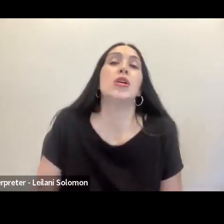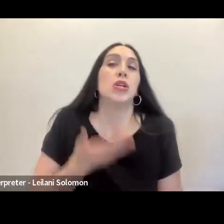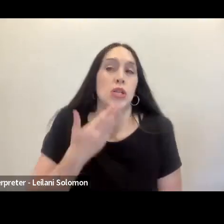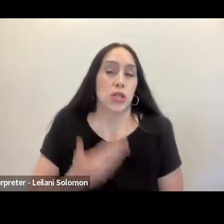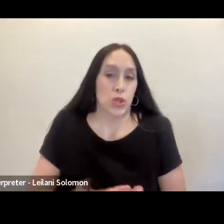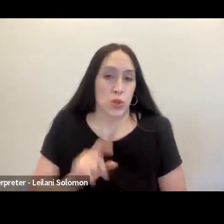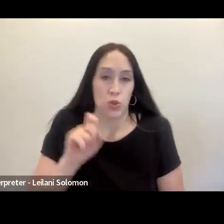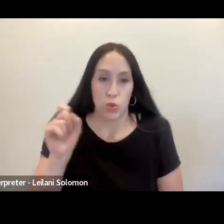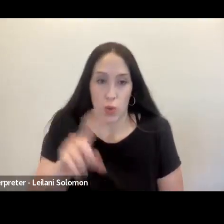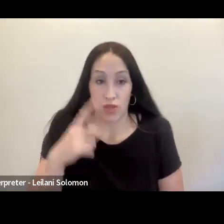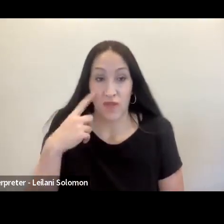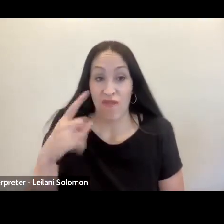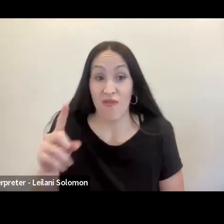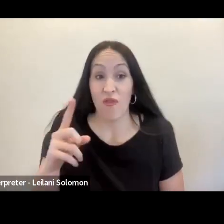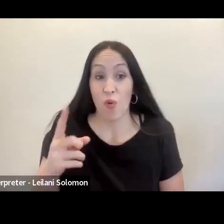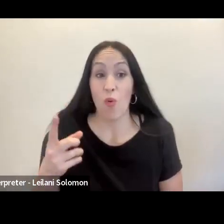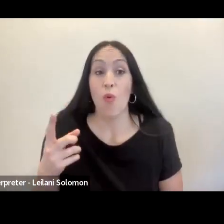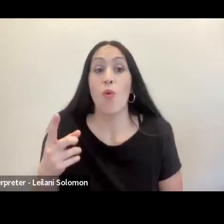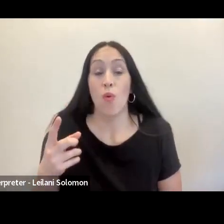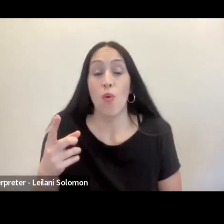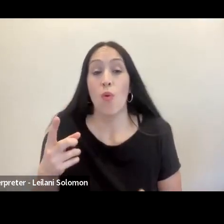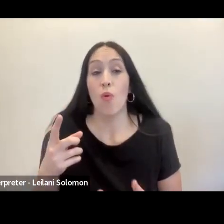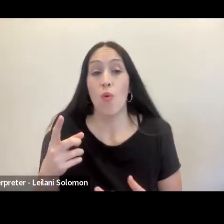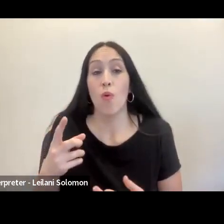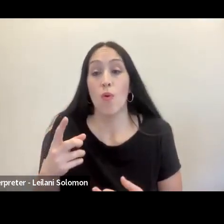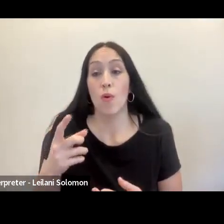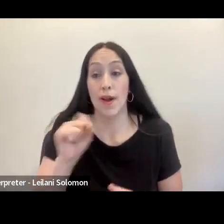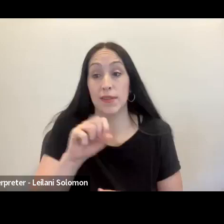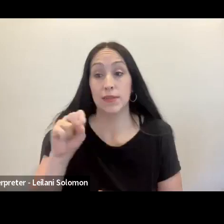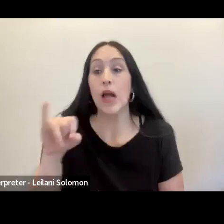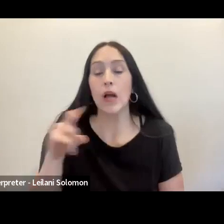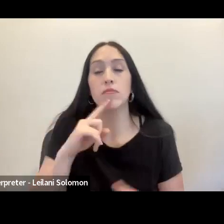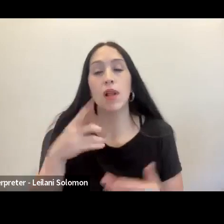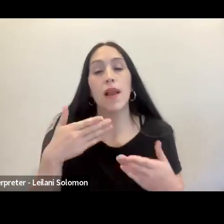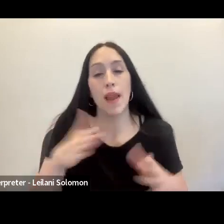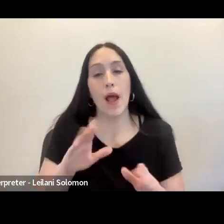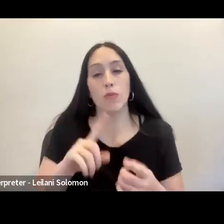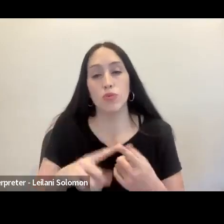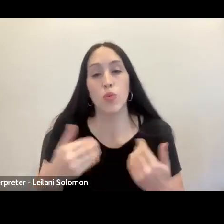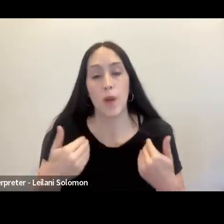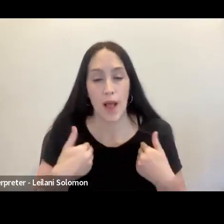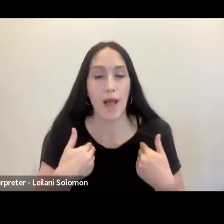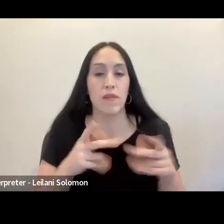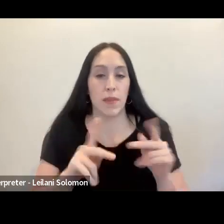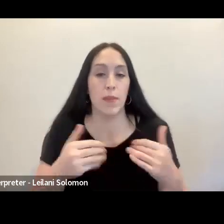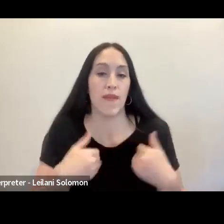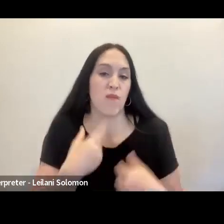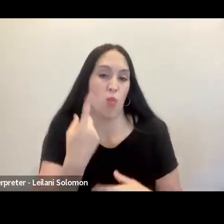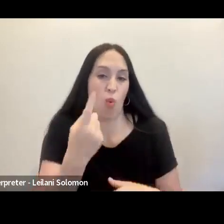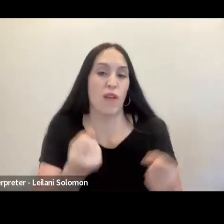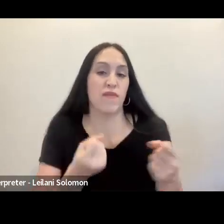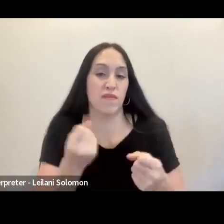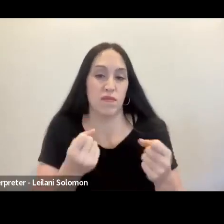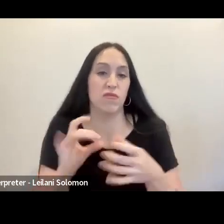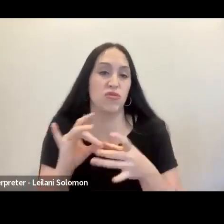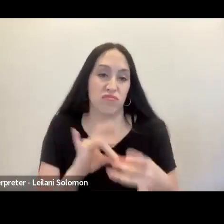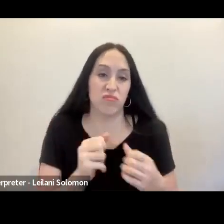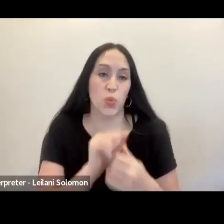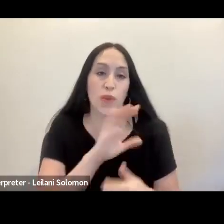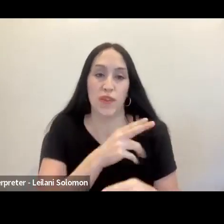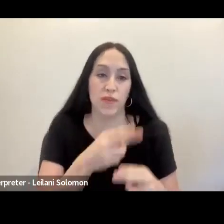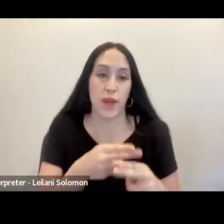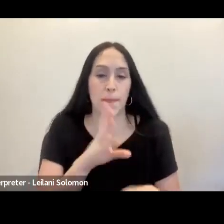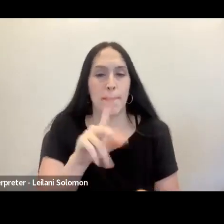do allow individuals to have one vehicle titled to their name. So that shouldn't impact it. But definitely talk